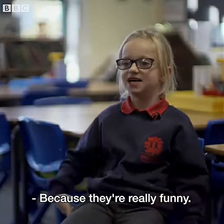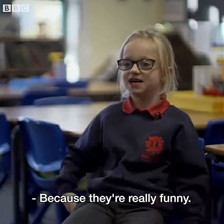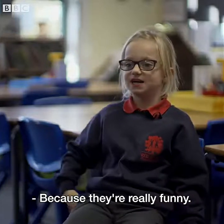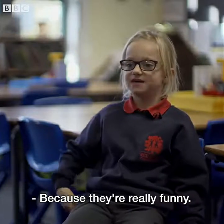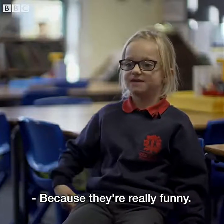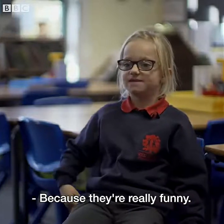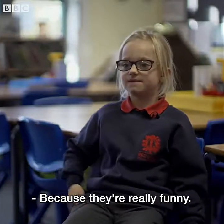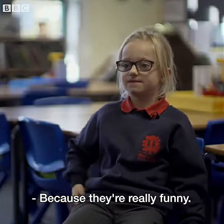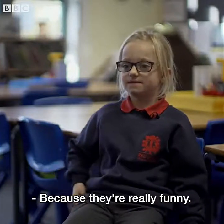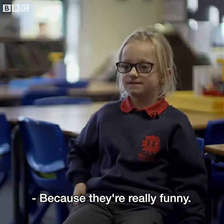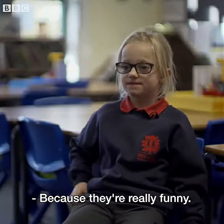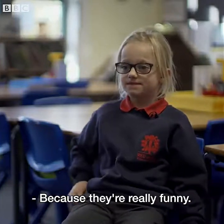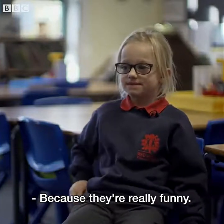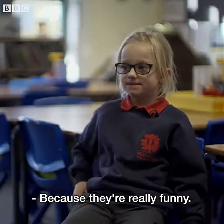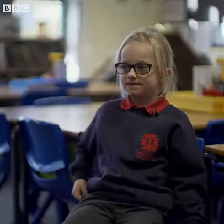Because they're really funny.